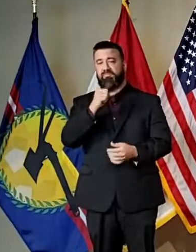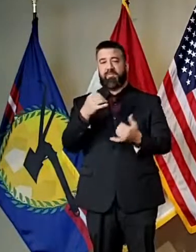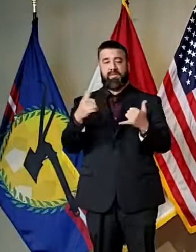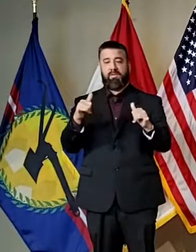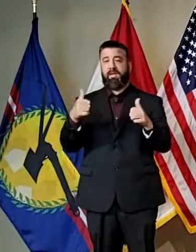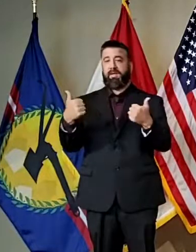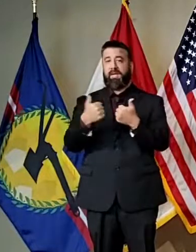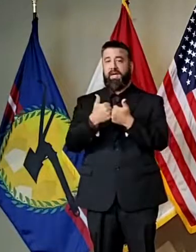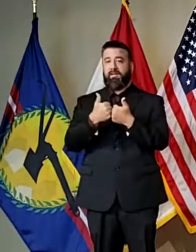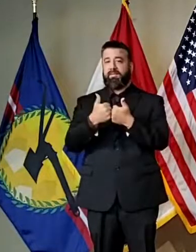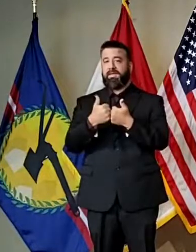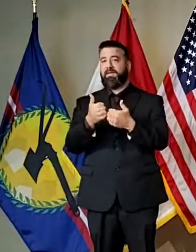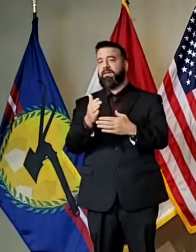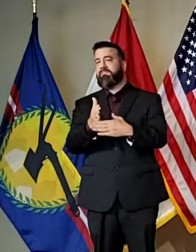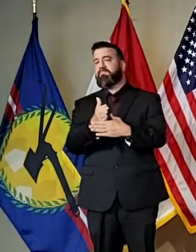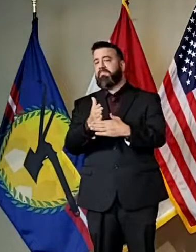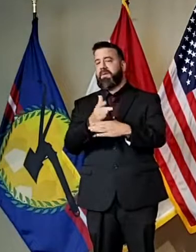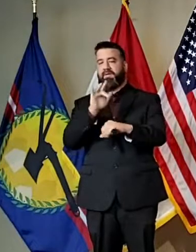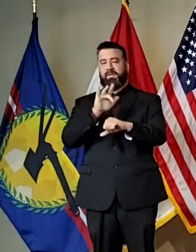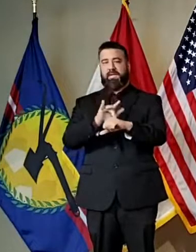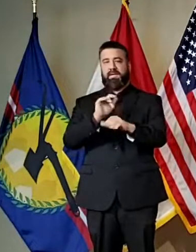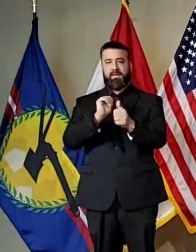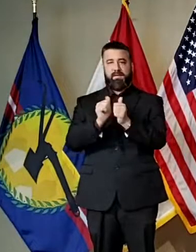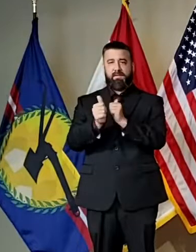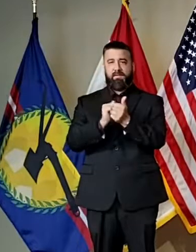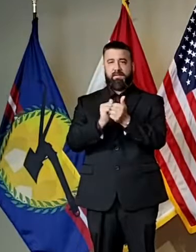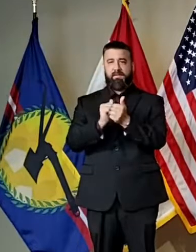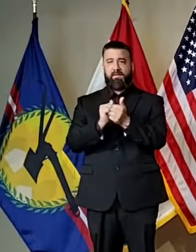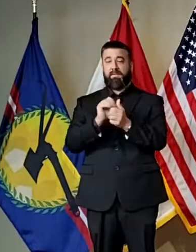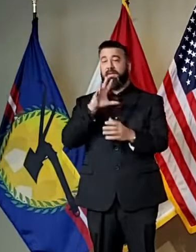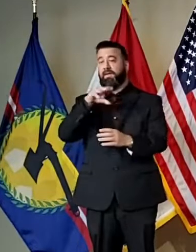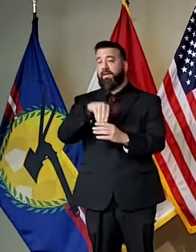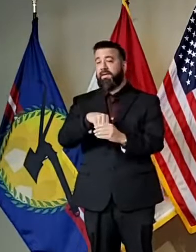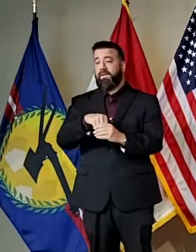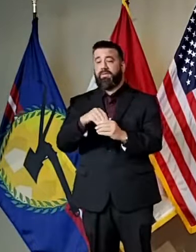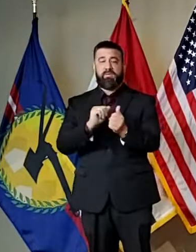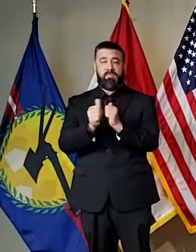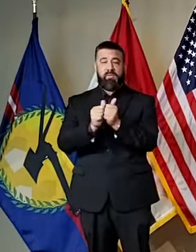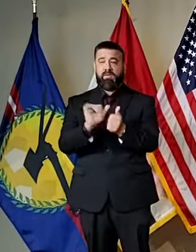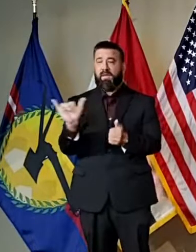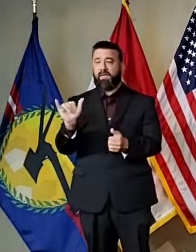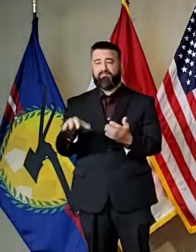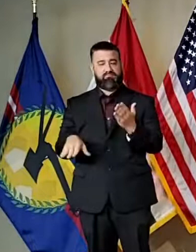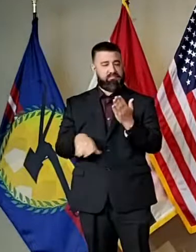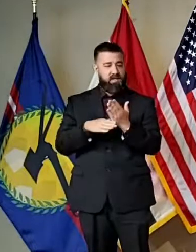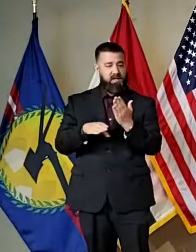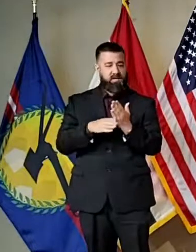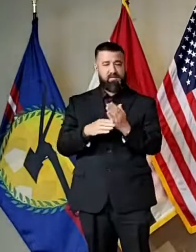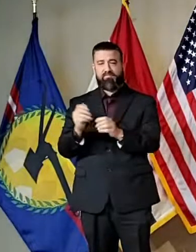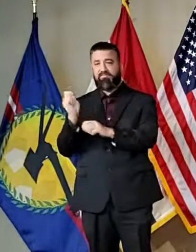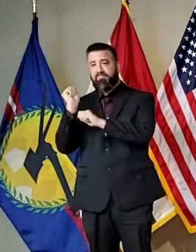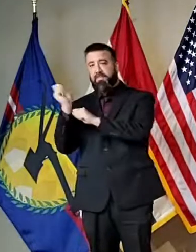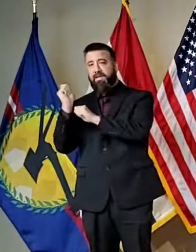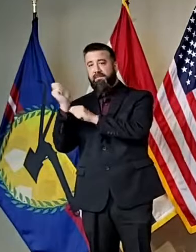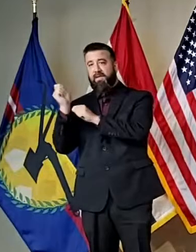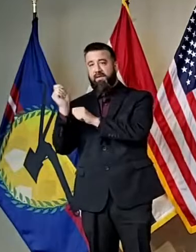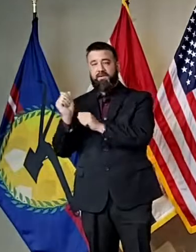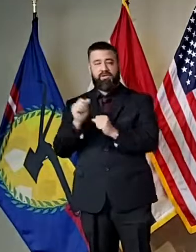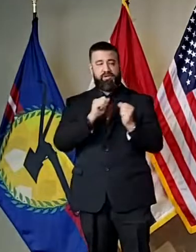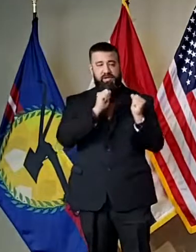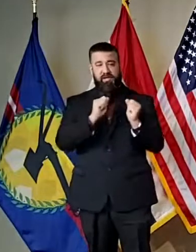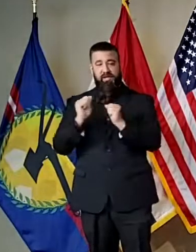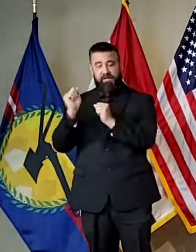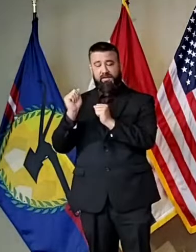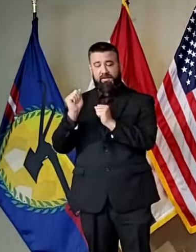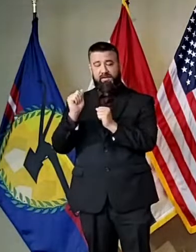games and moderate contact sports. This includes sports such as soccer, baseball, cheerleading crew, rowing,